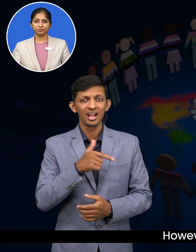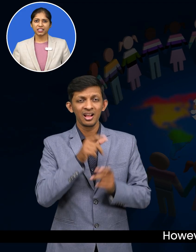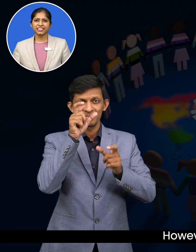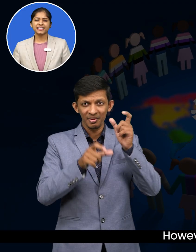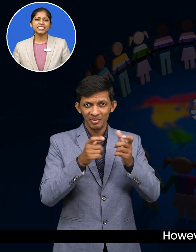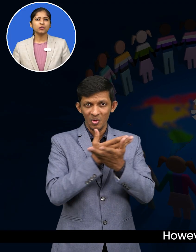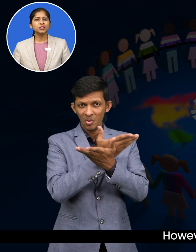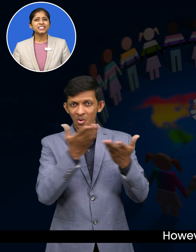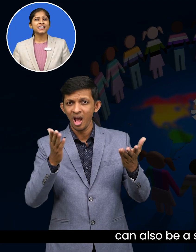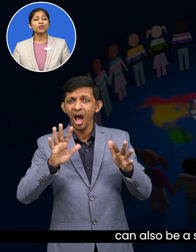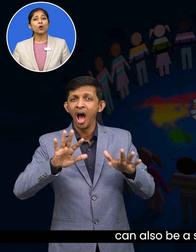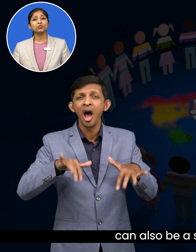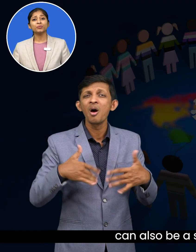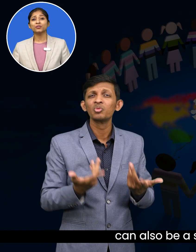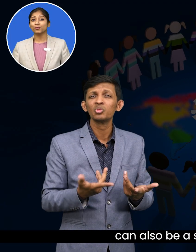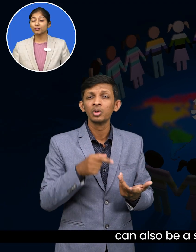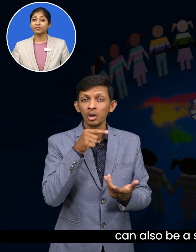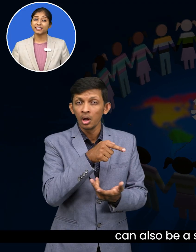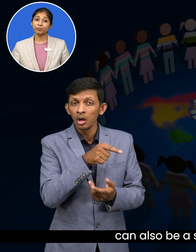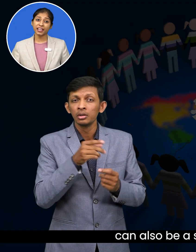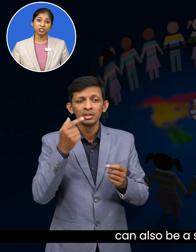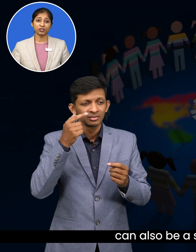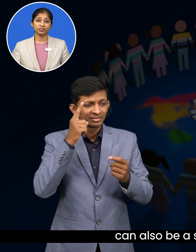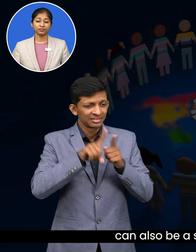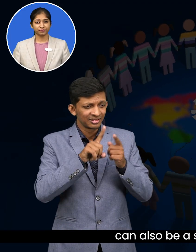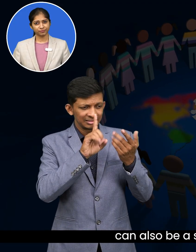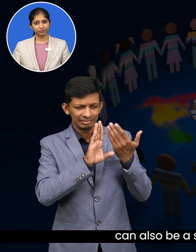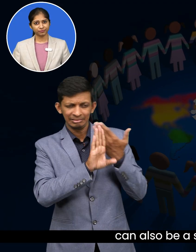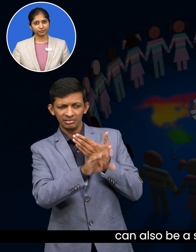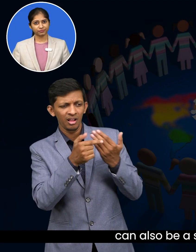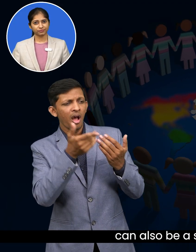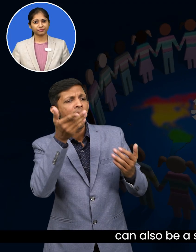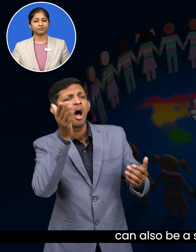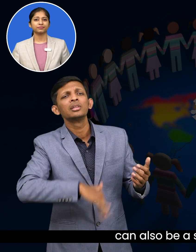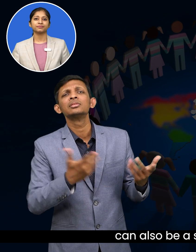However, this diversity can also be a source of discrimination.